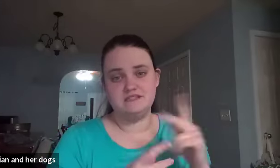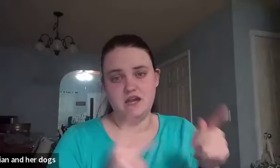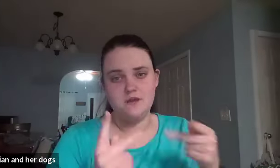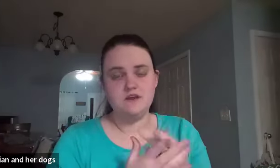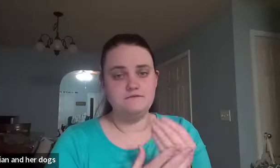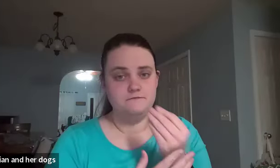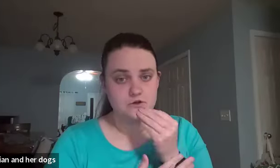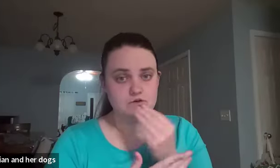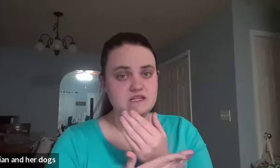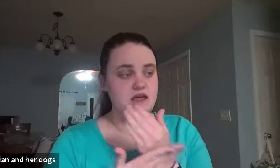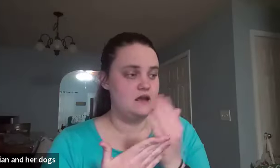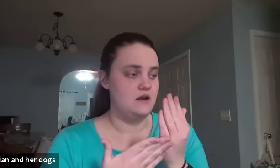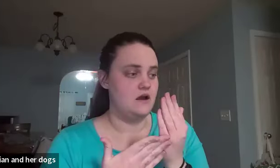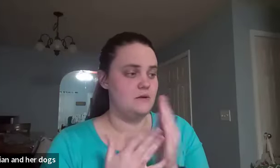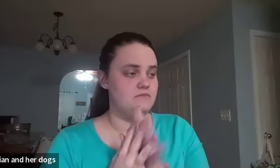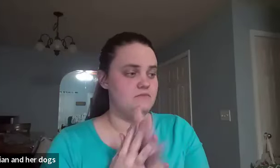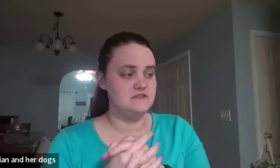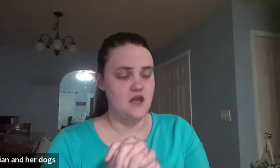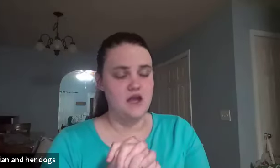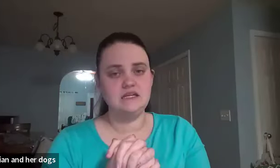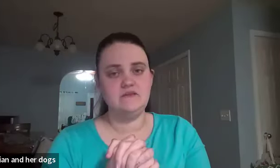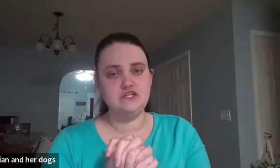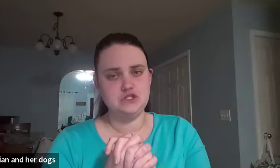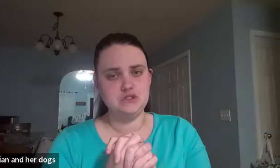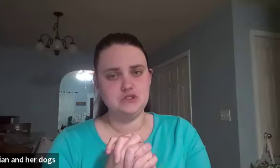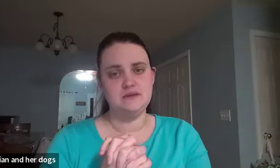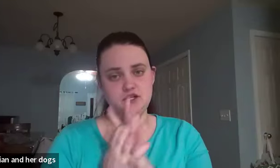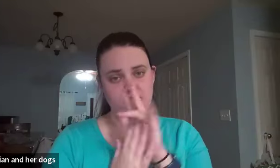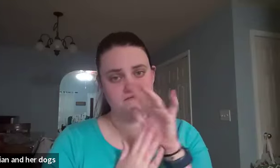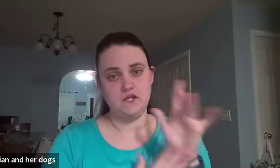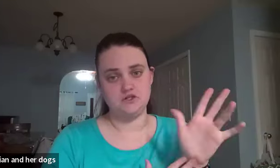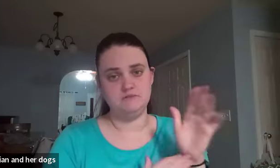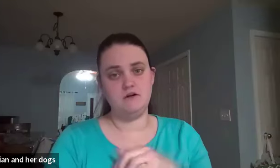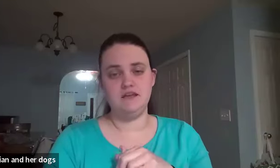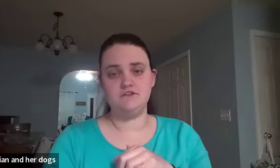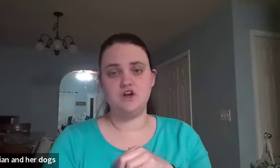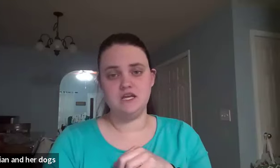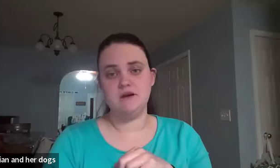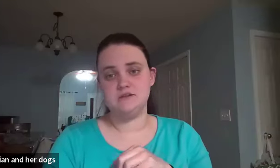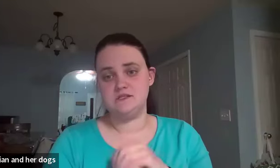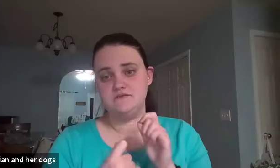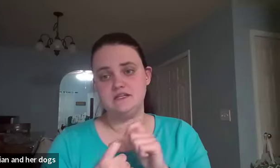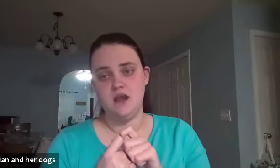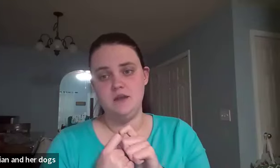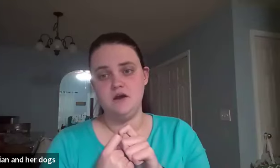get with types of foods and things like that. They do typically you would finger spell. Like if you're talking about a specific type